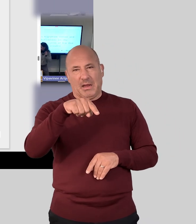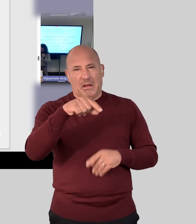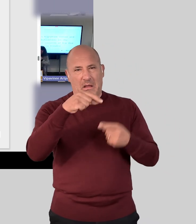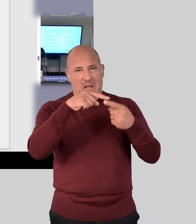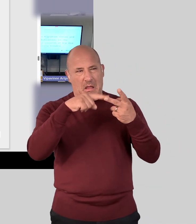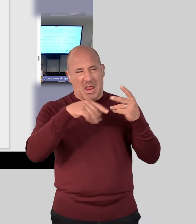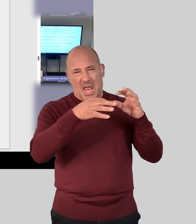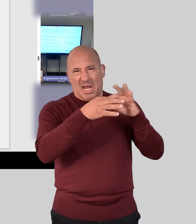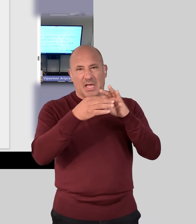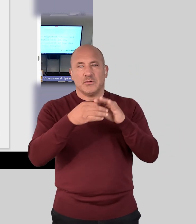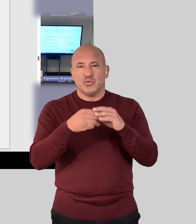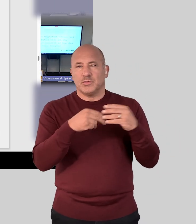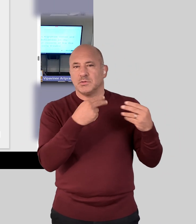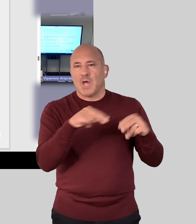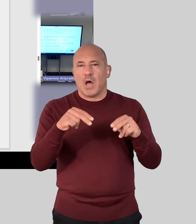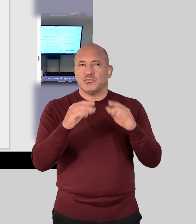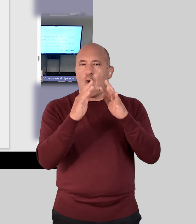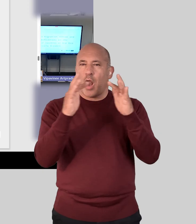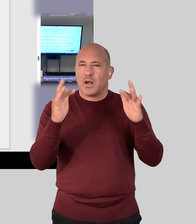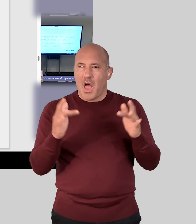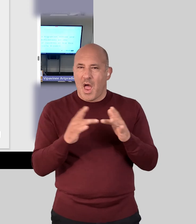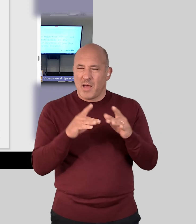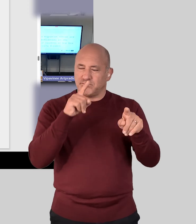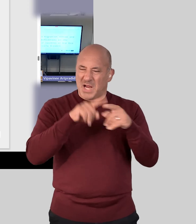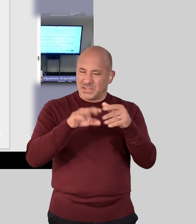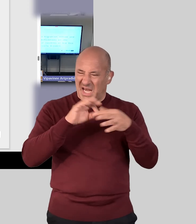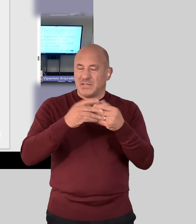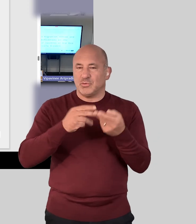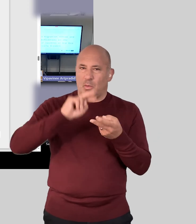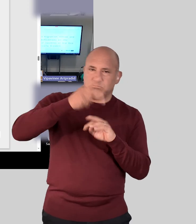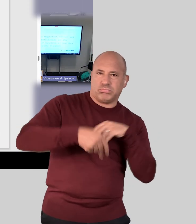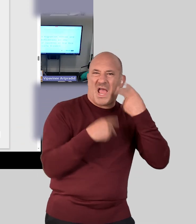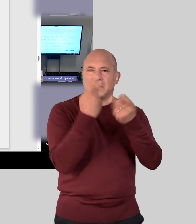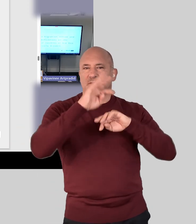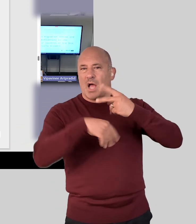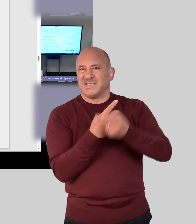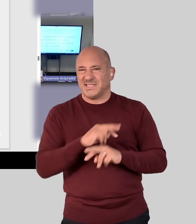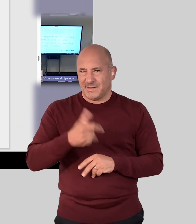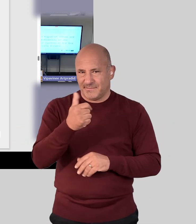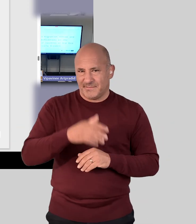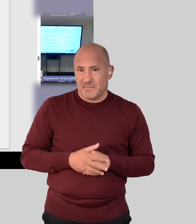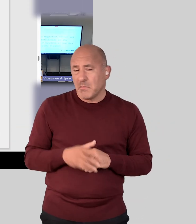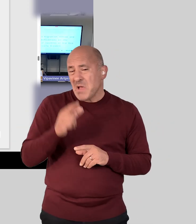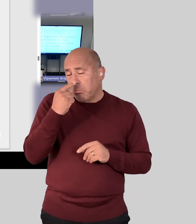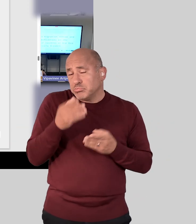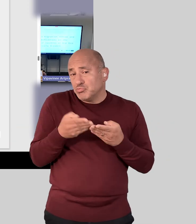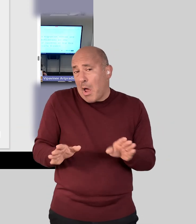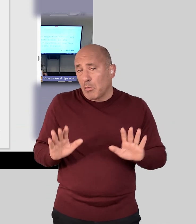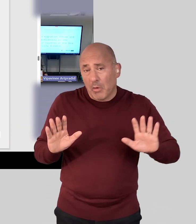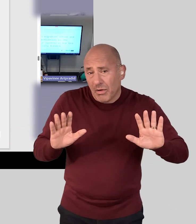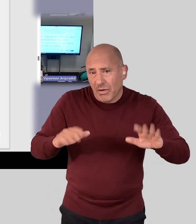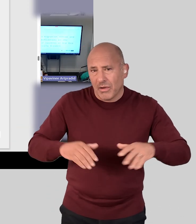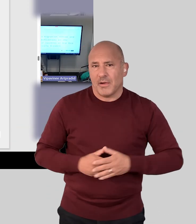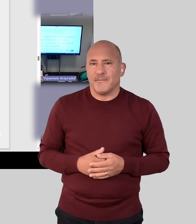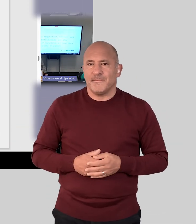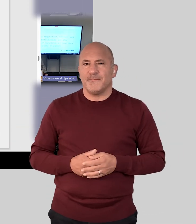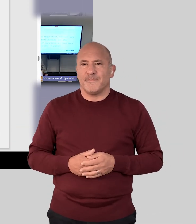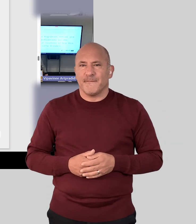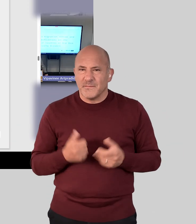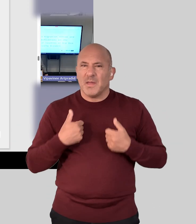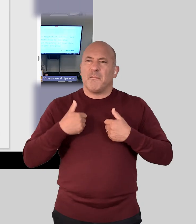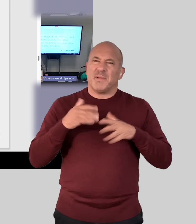as things that we think are factors that affect dance online, specific to breaking, but also could be more